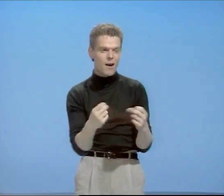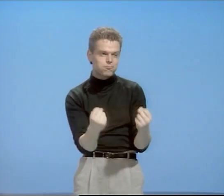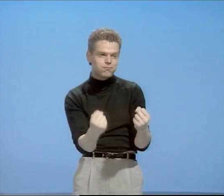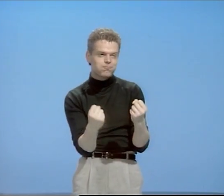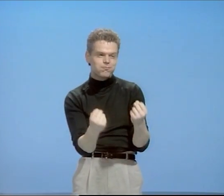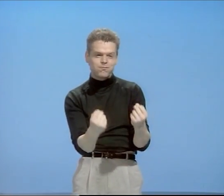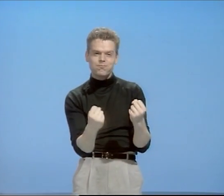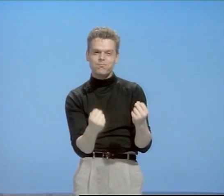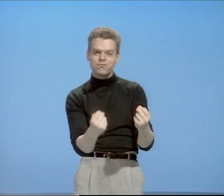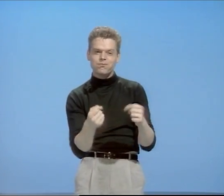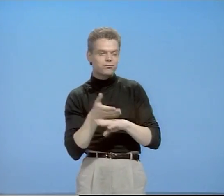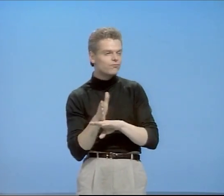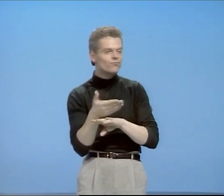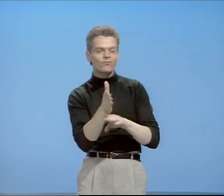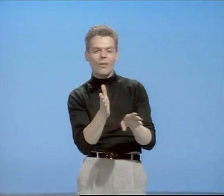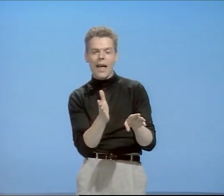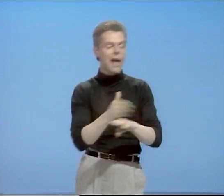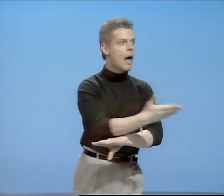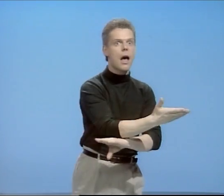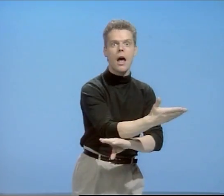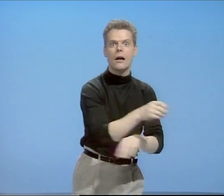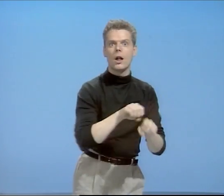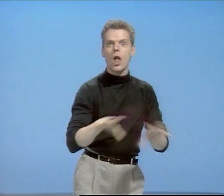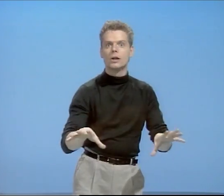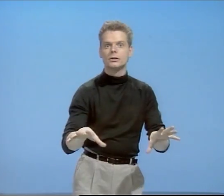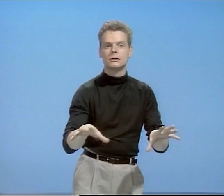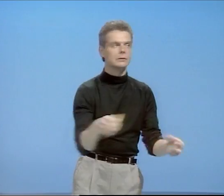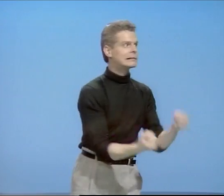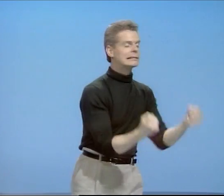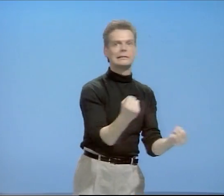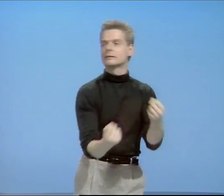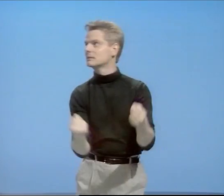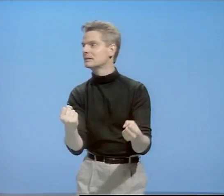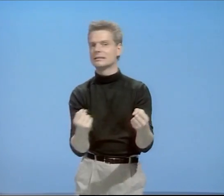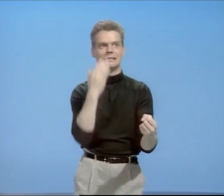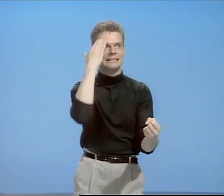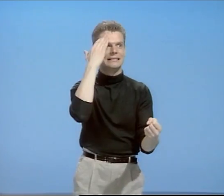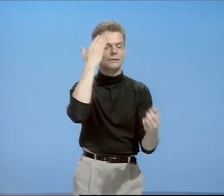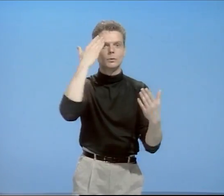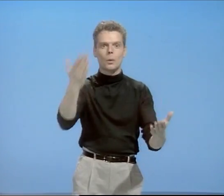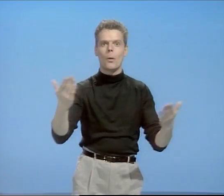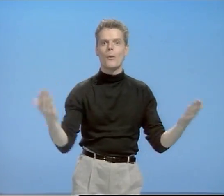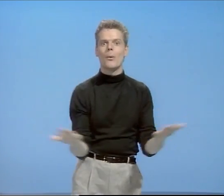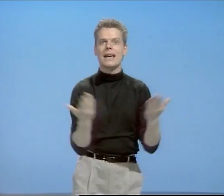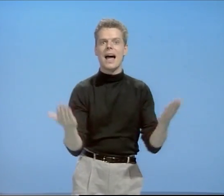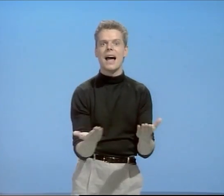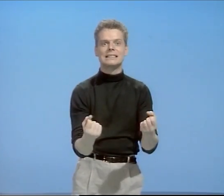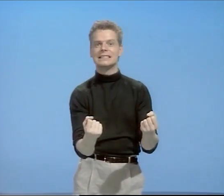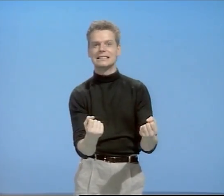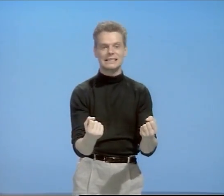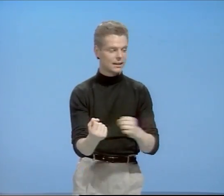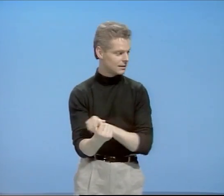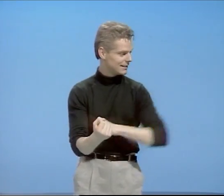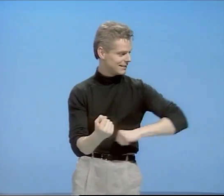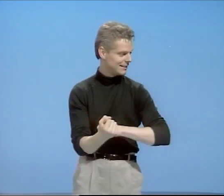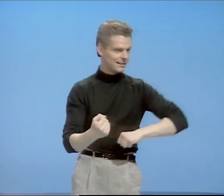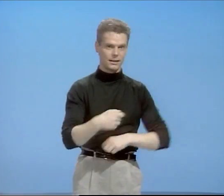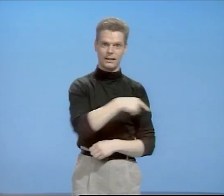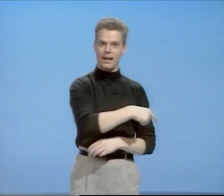They were going well until father took a wrong turning and got completely lost. He didn't know where they were. So he turned to mother sitting beside